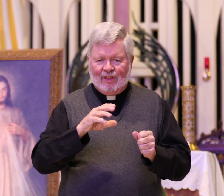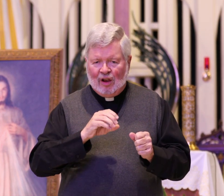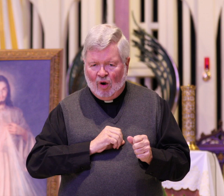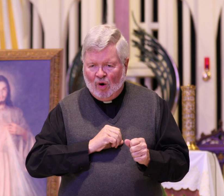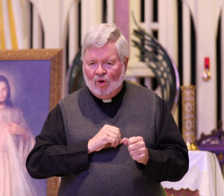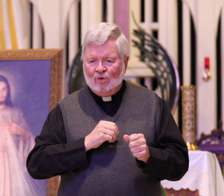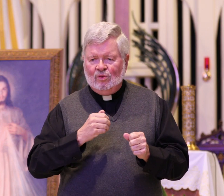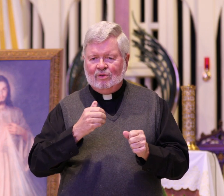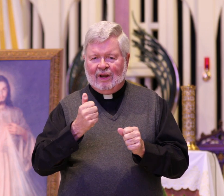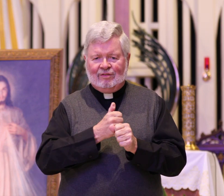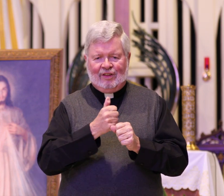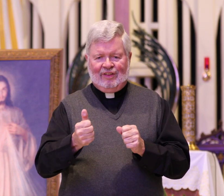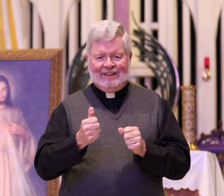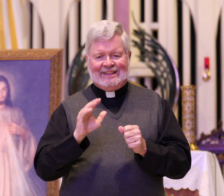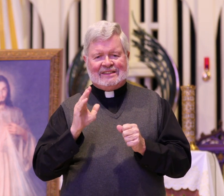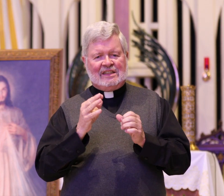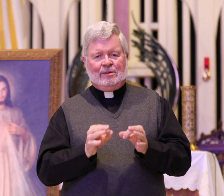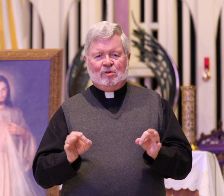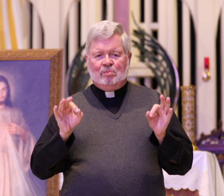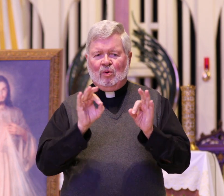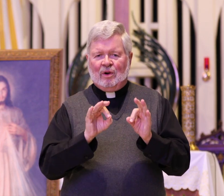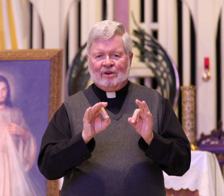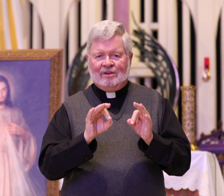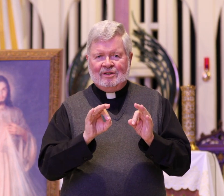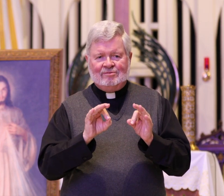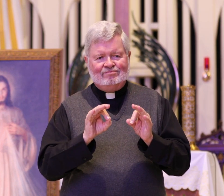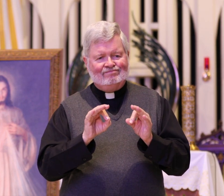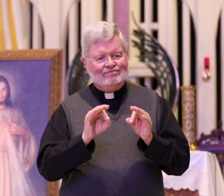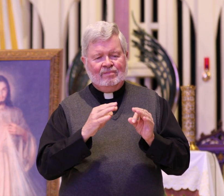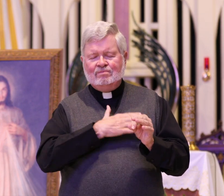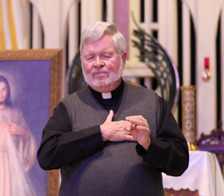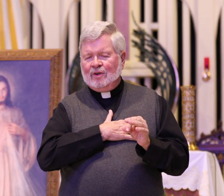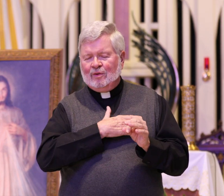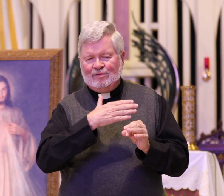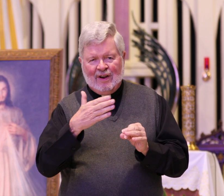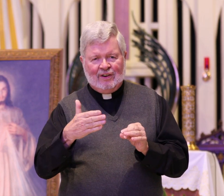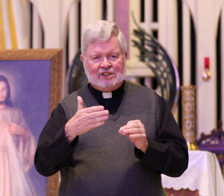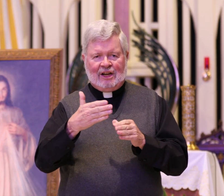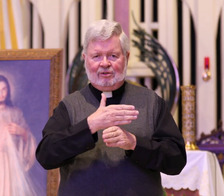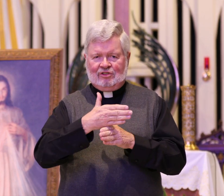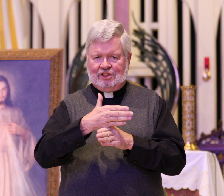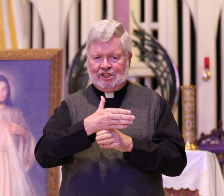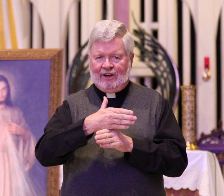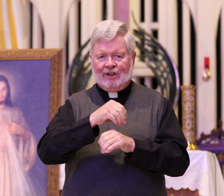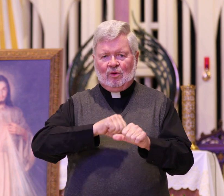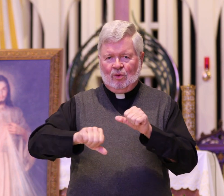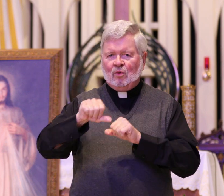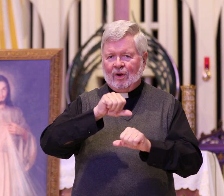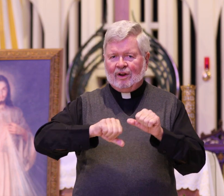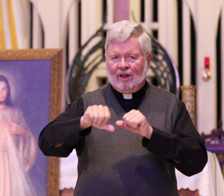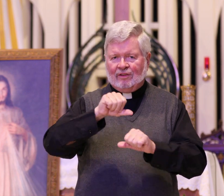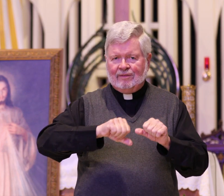they owned, everything that seemed important. They were very generous in sharing with one another.